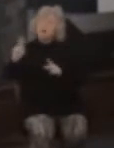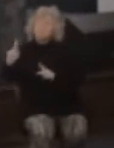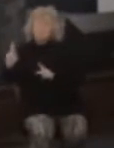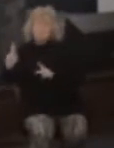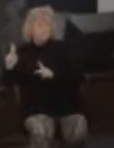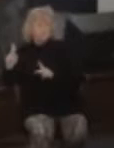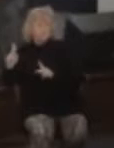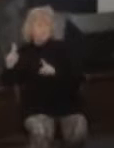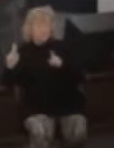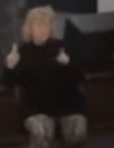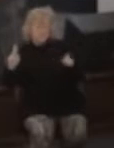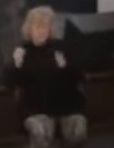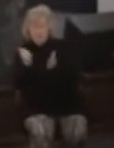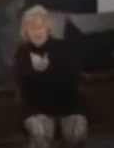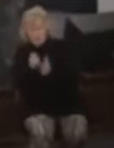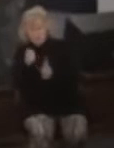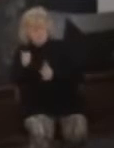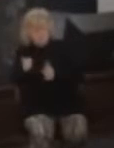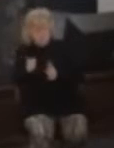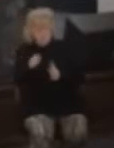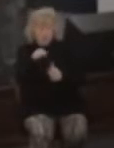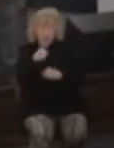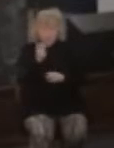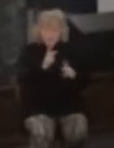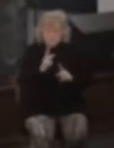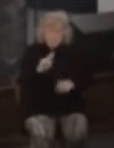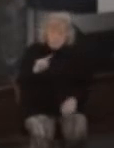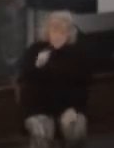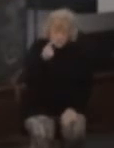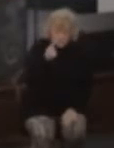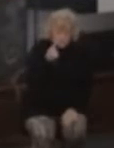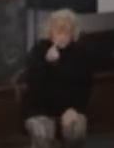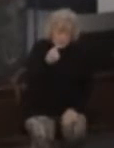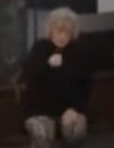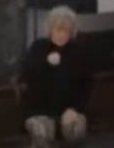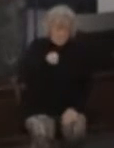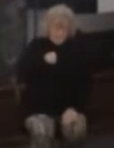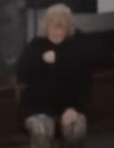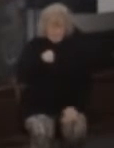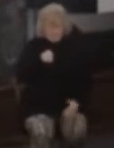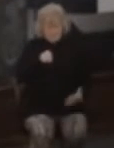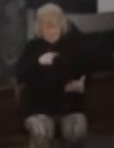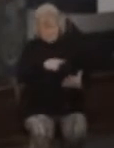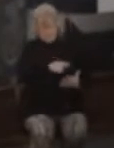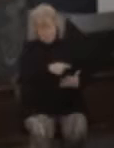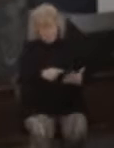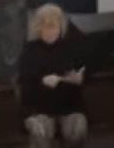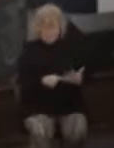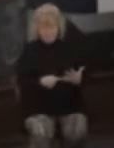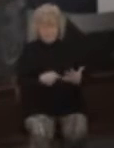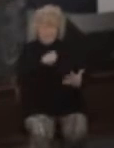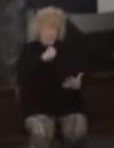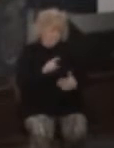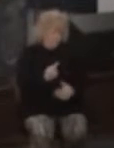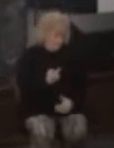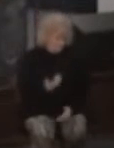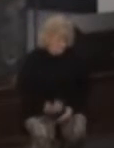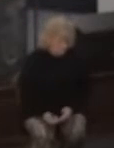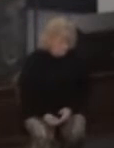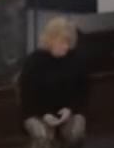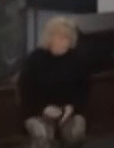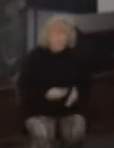you, or helps you, put others before yourself. Look at verses 2, 3, and 4.